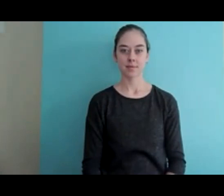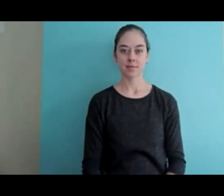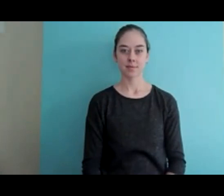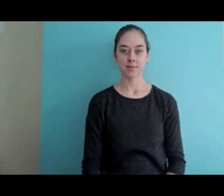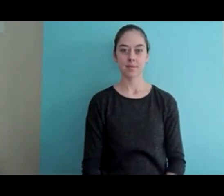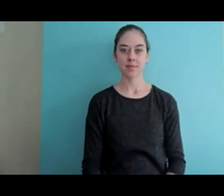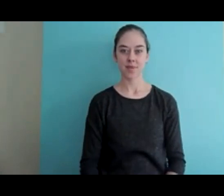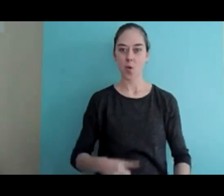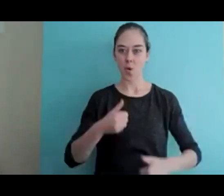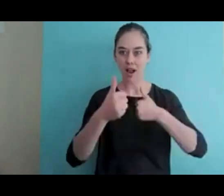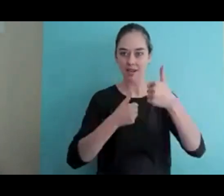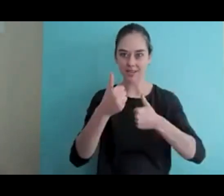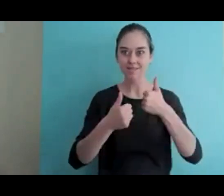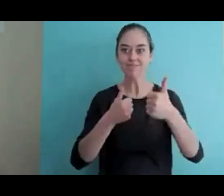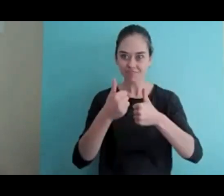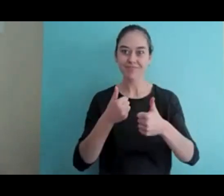Well done.